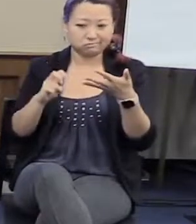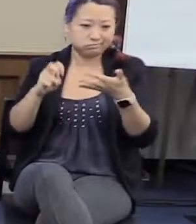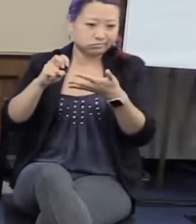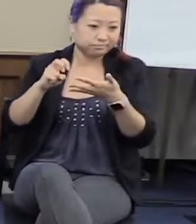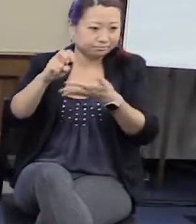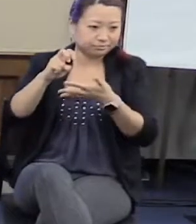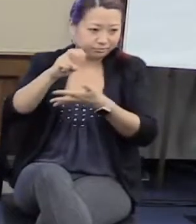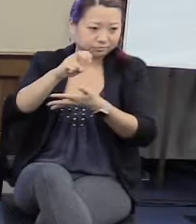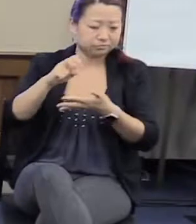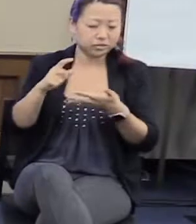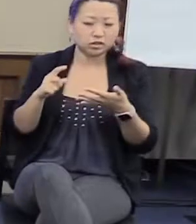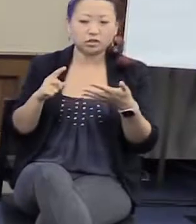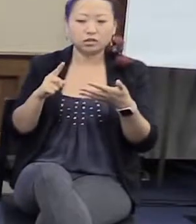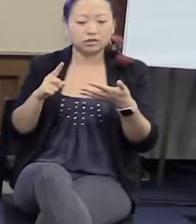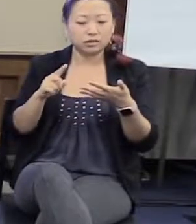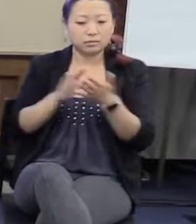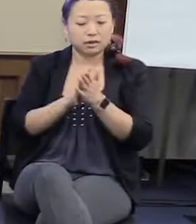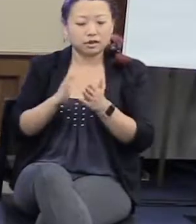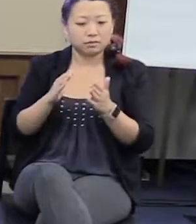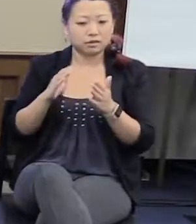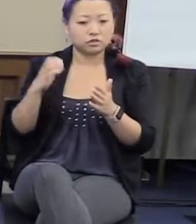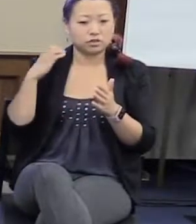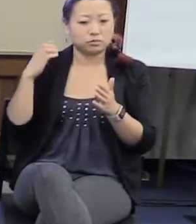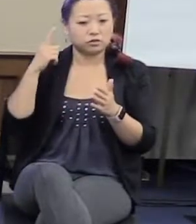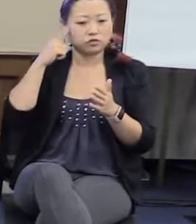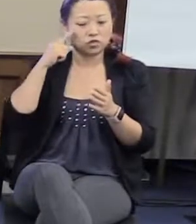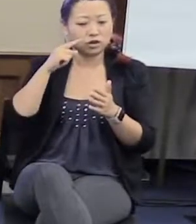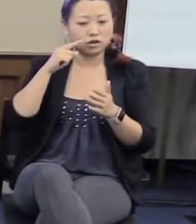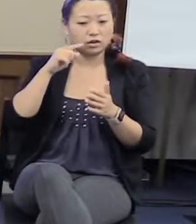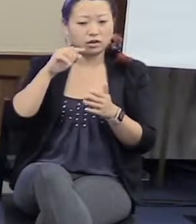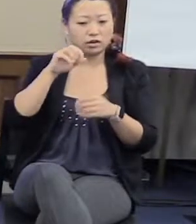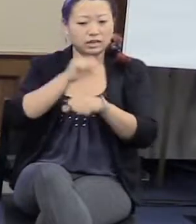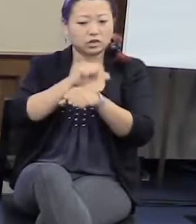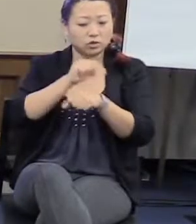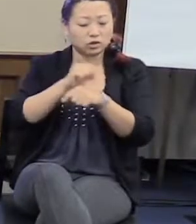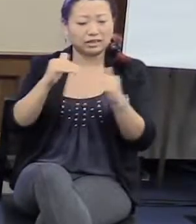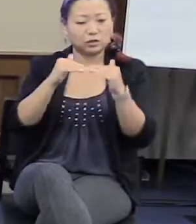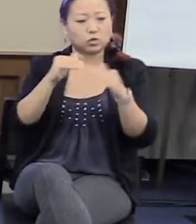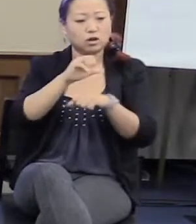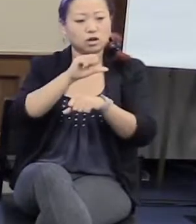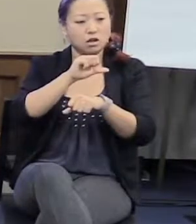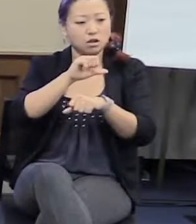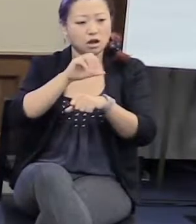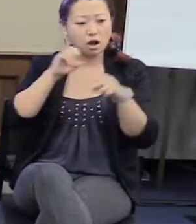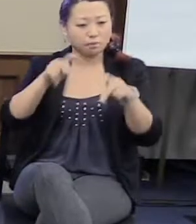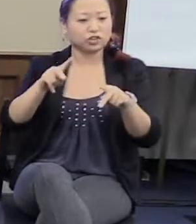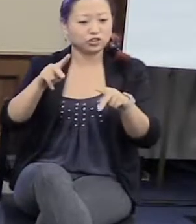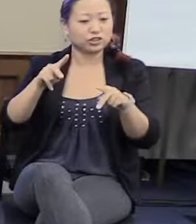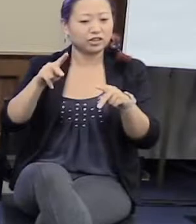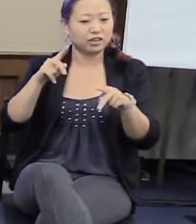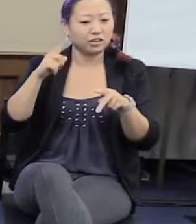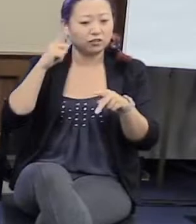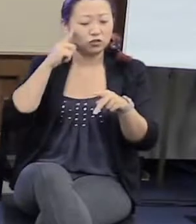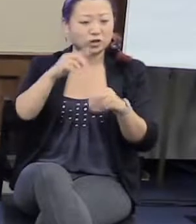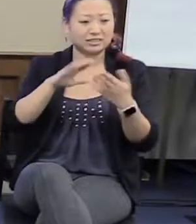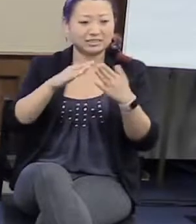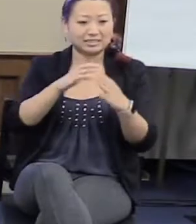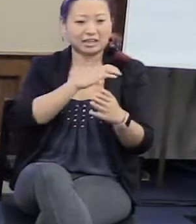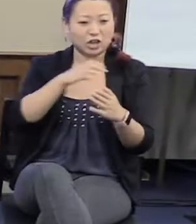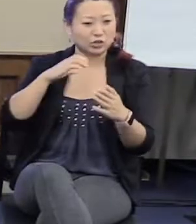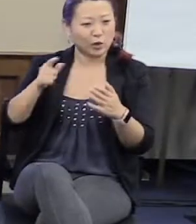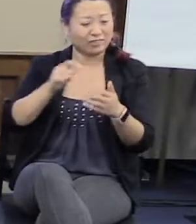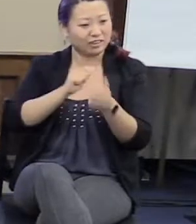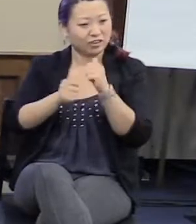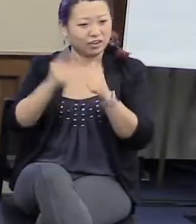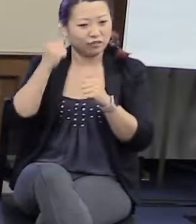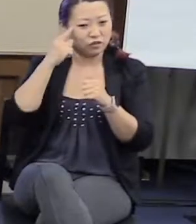the chairman of the Equal Employment Opportunity Commission for the city of Dallas. And then went on to run for the city council for my seat, and won, and was there for